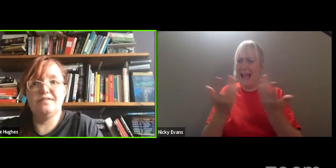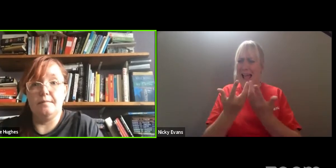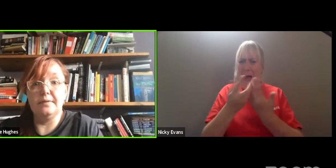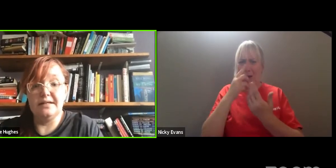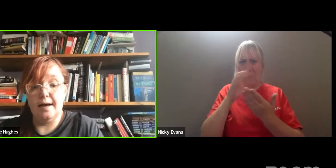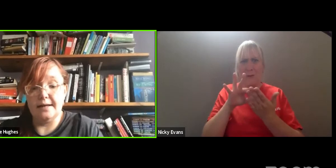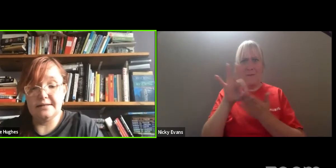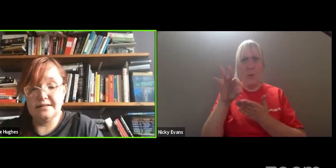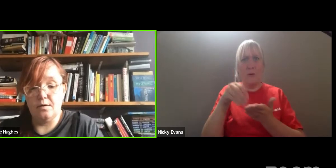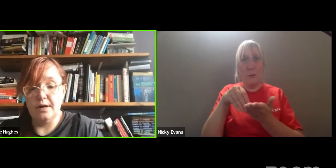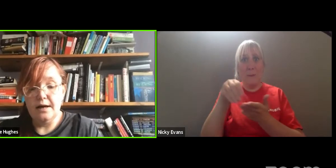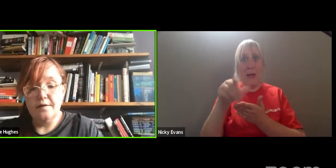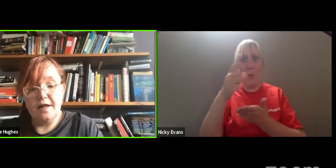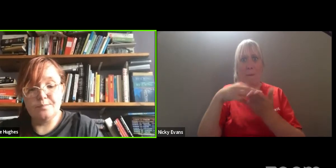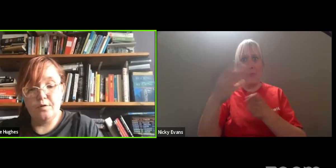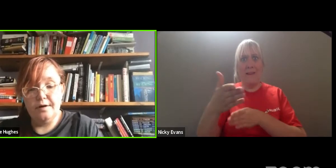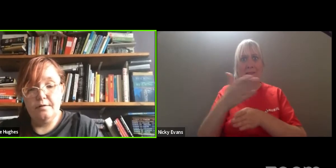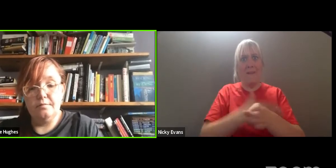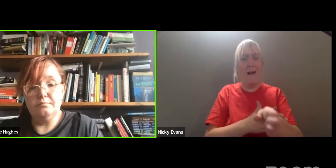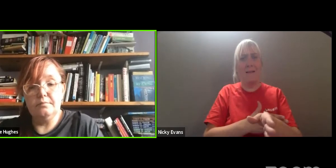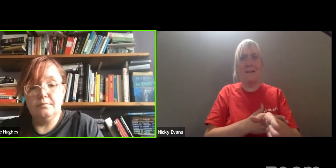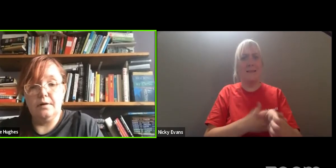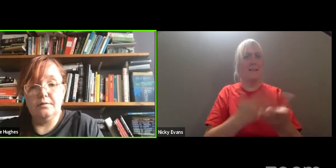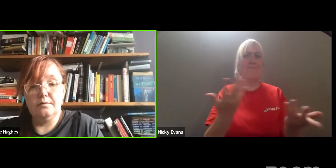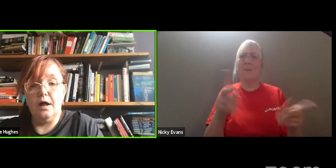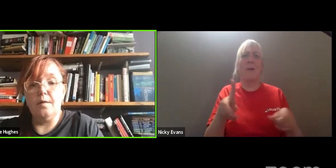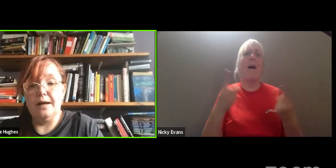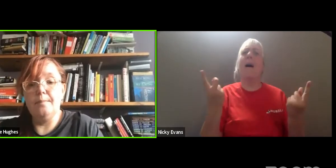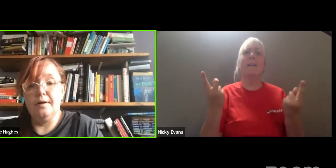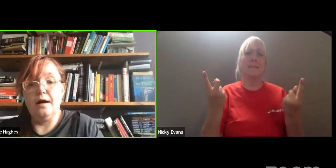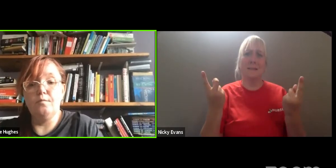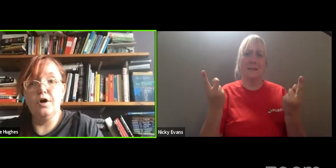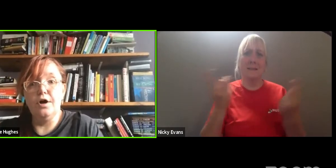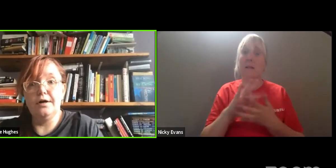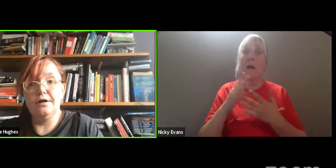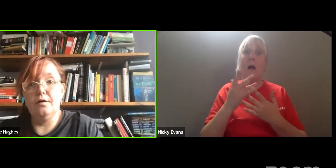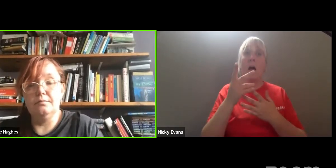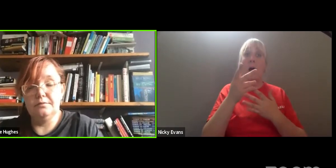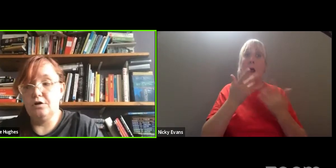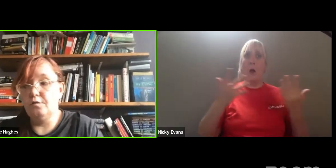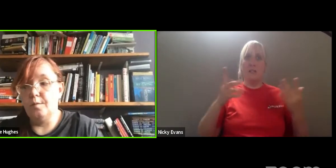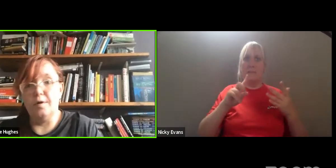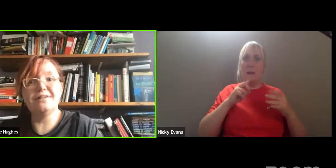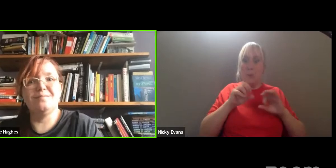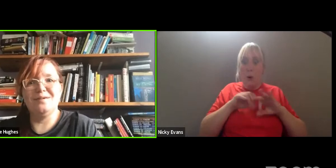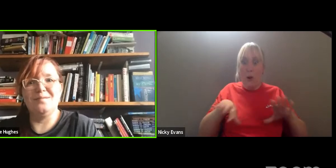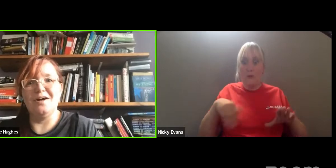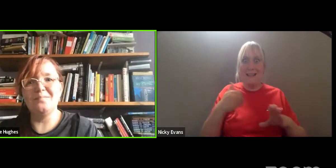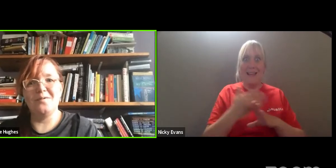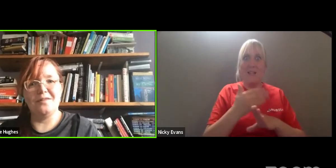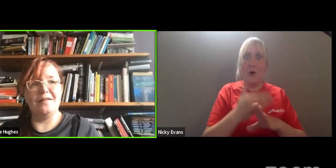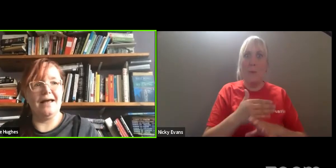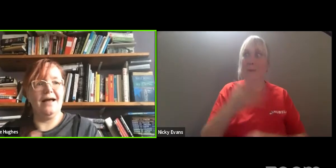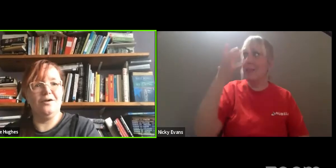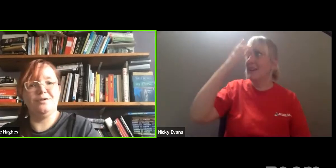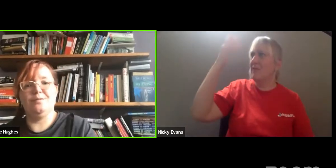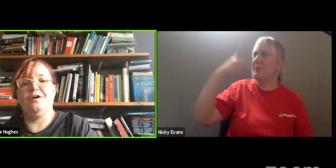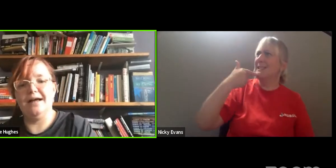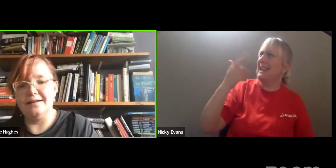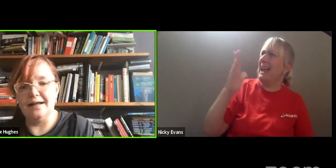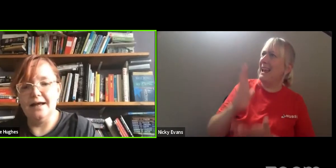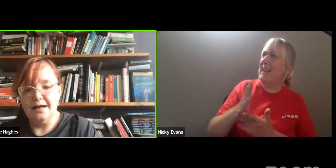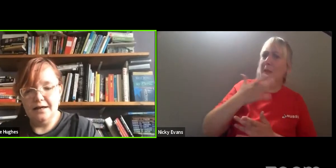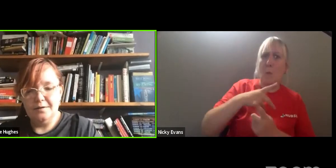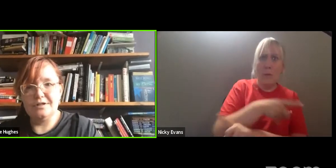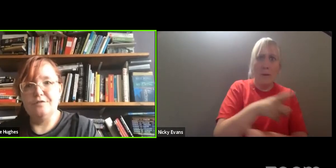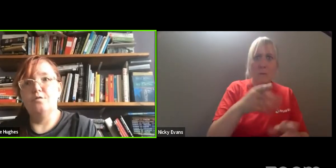everyone has family to ask. So that's putting a lot of people out of work. You know, the government wants them to work, but then they can't go to work,